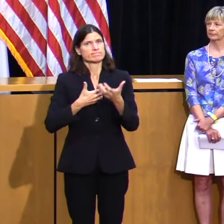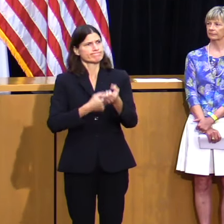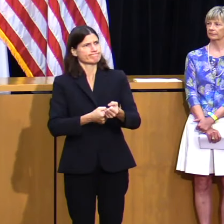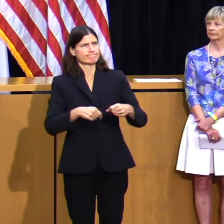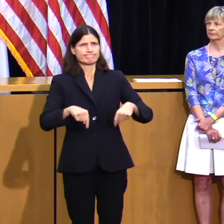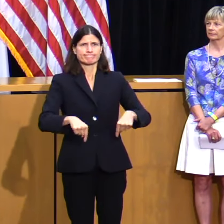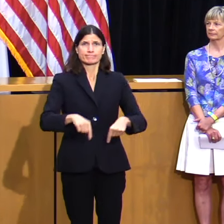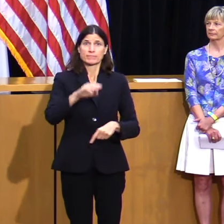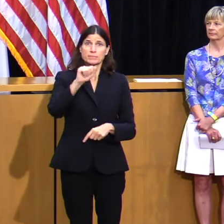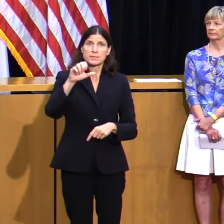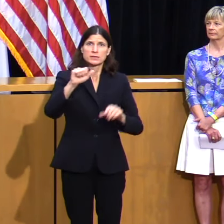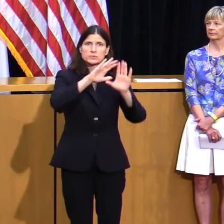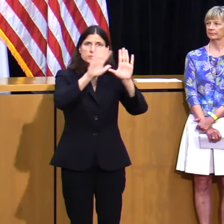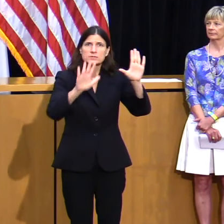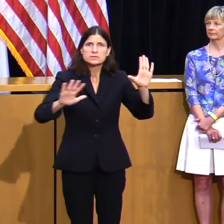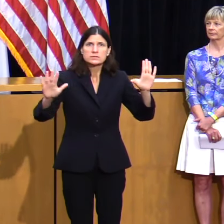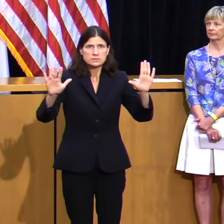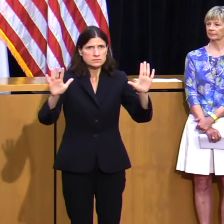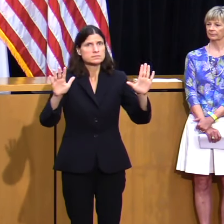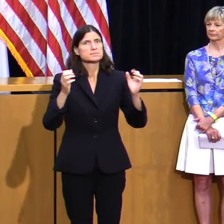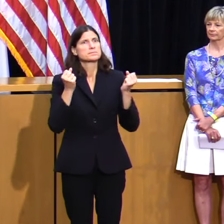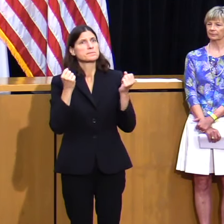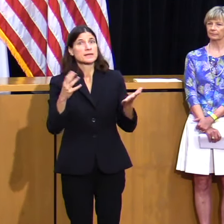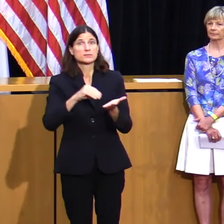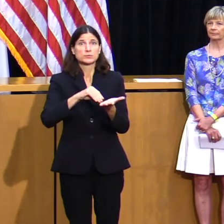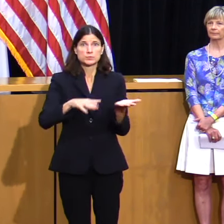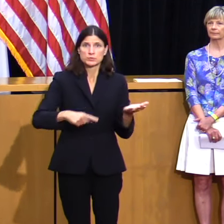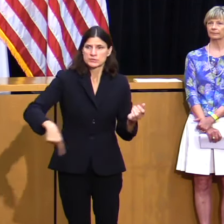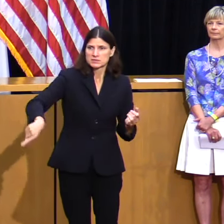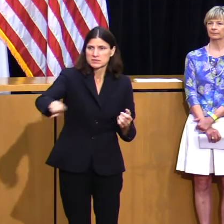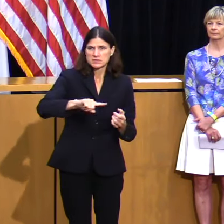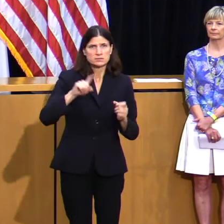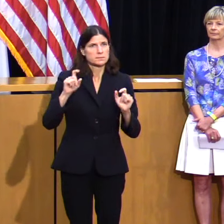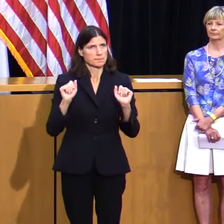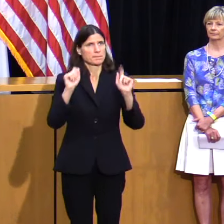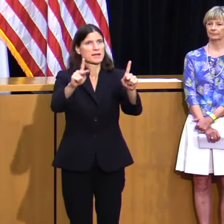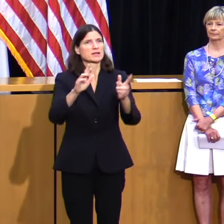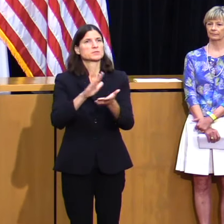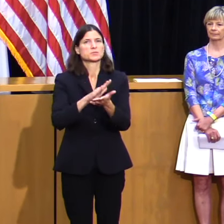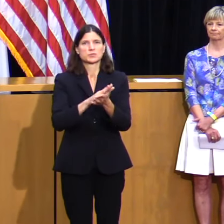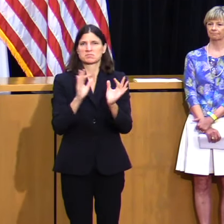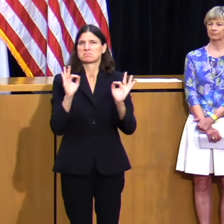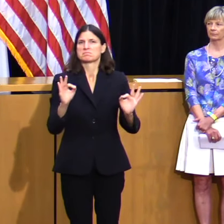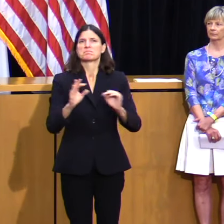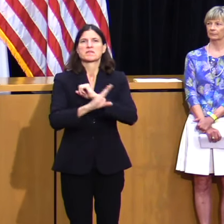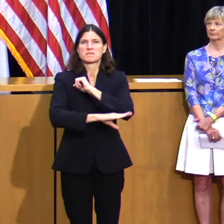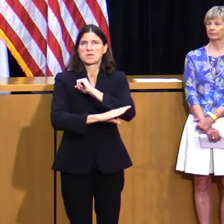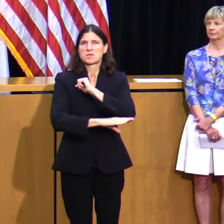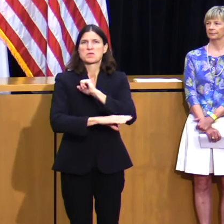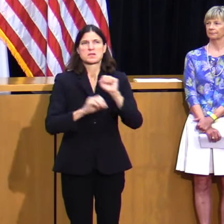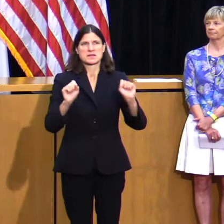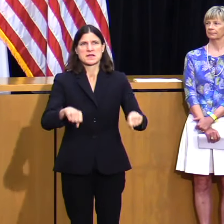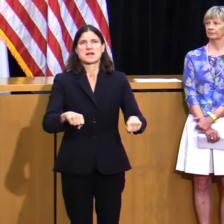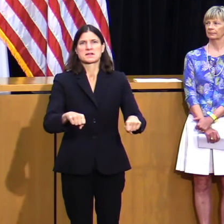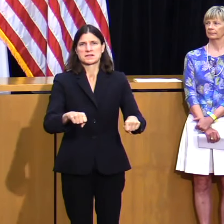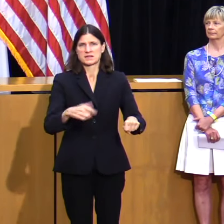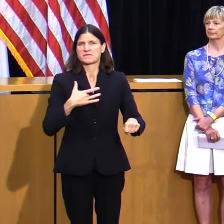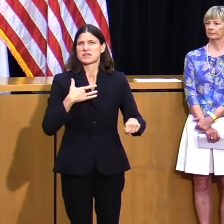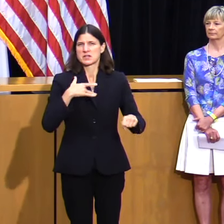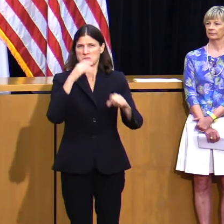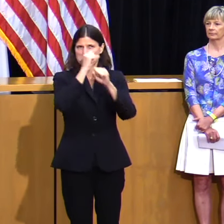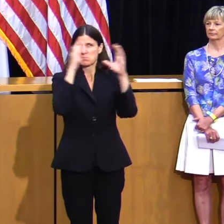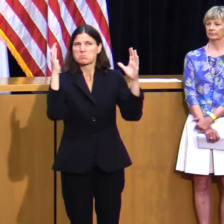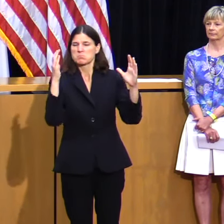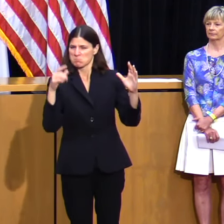students and their families, in-person learning is an option that they can pursue. We recognize that new cases